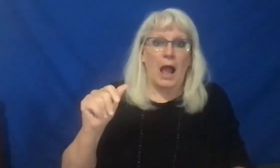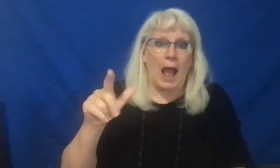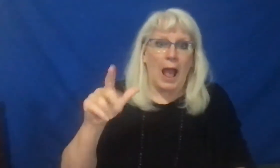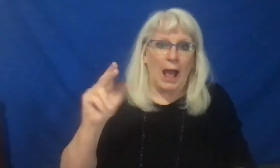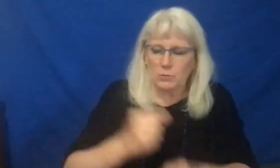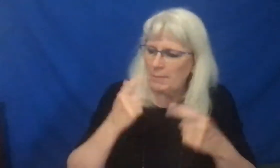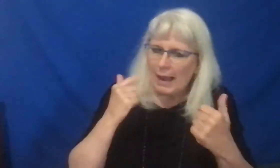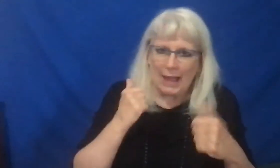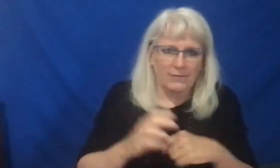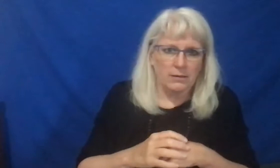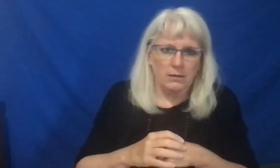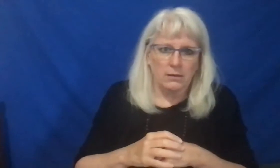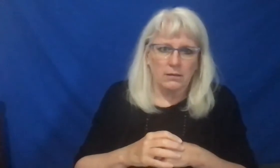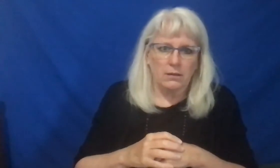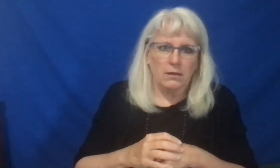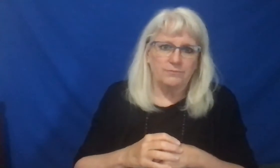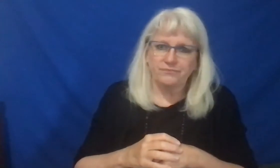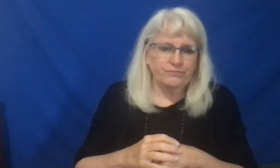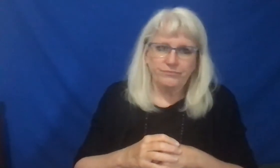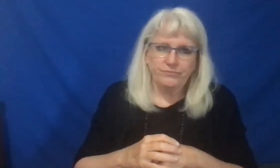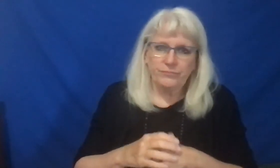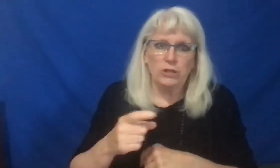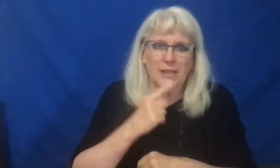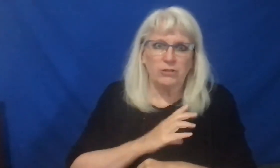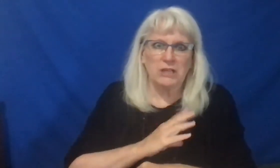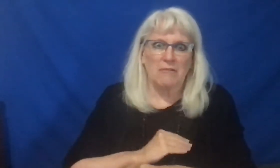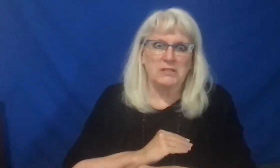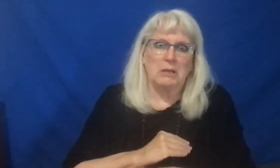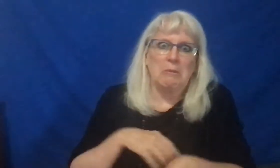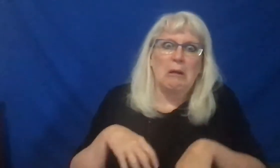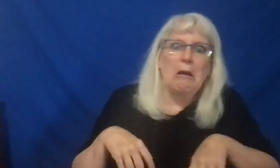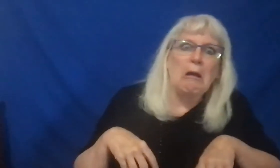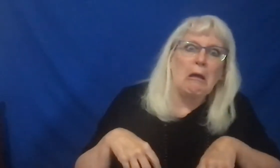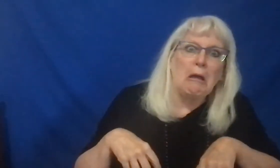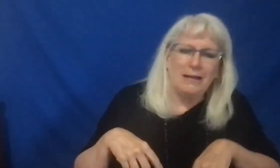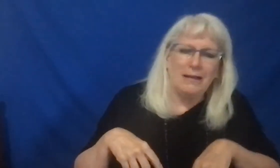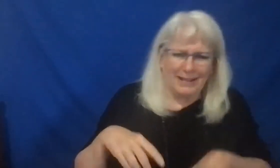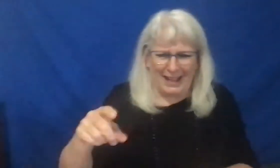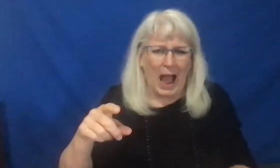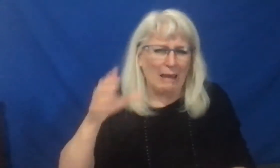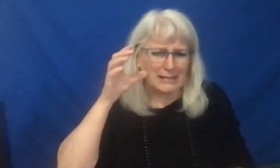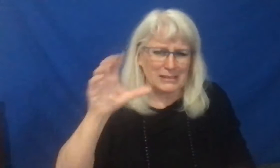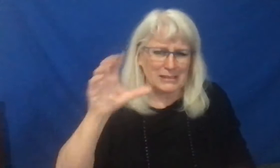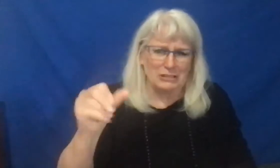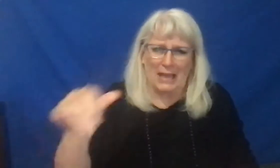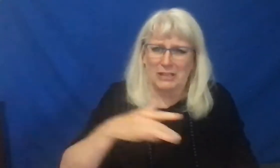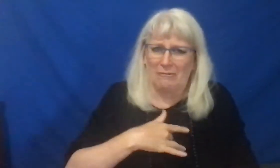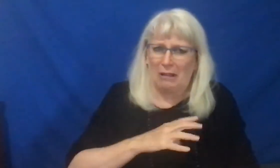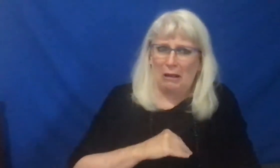profoundly crippling self-esteem. That is completely how I feel today after listening to Ashley. Wow, what an